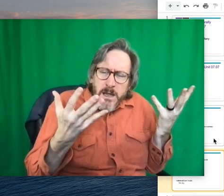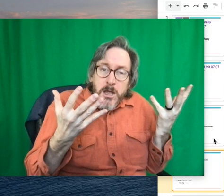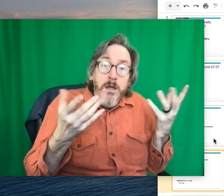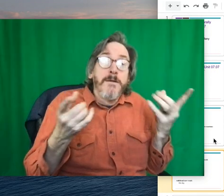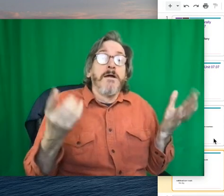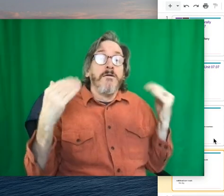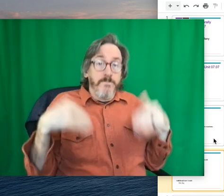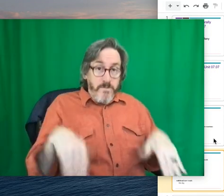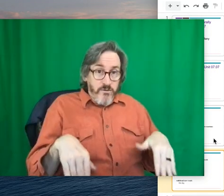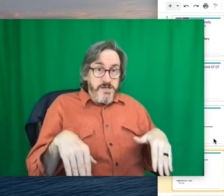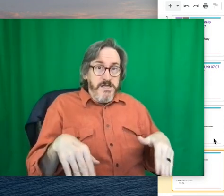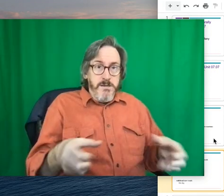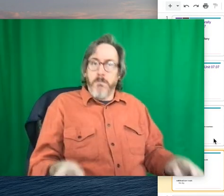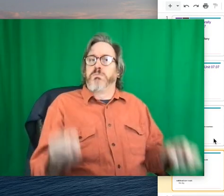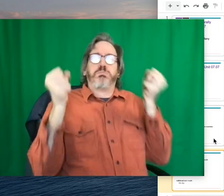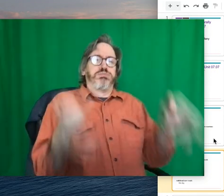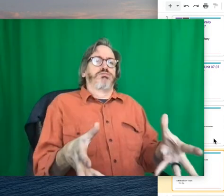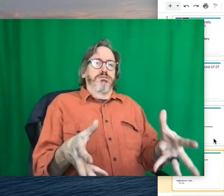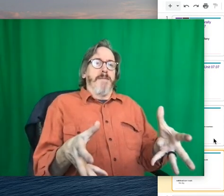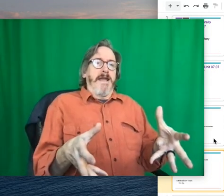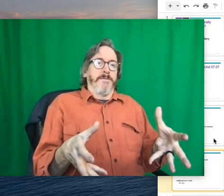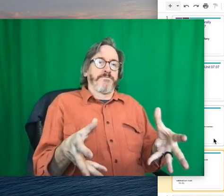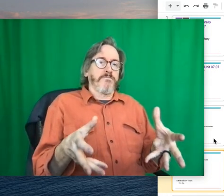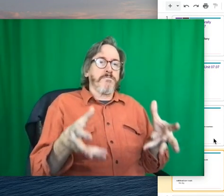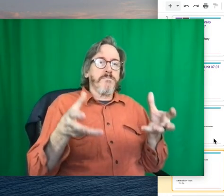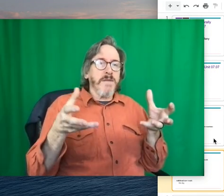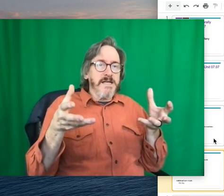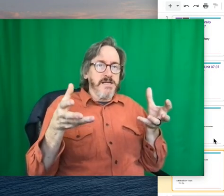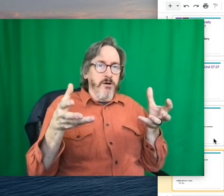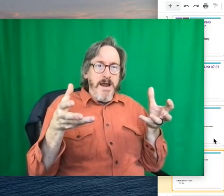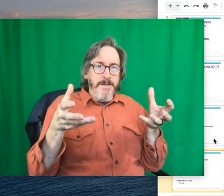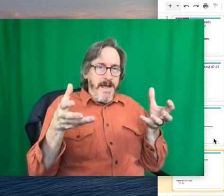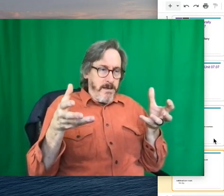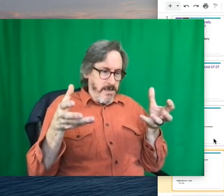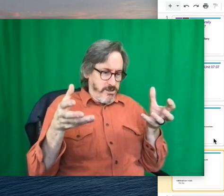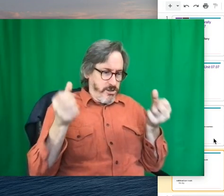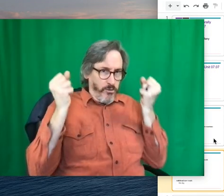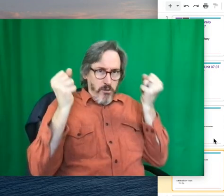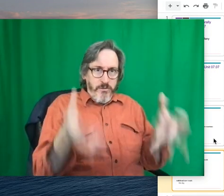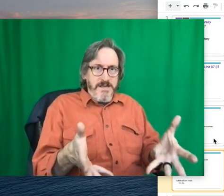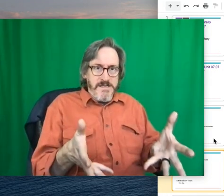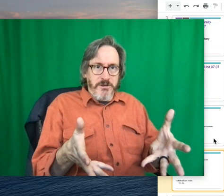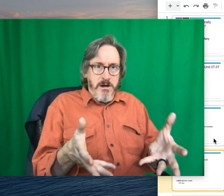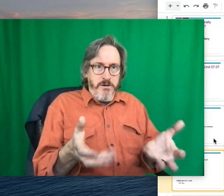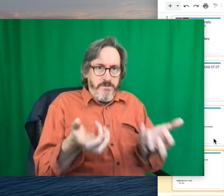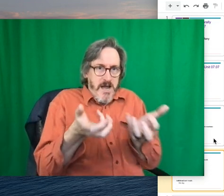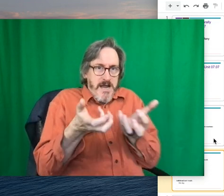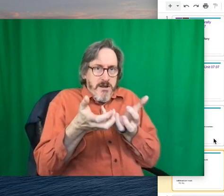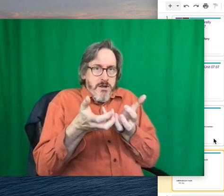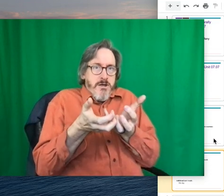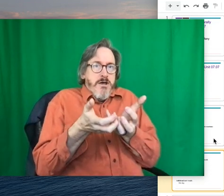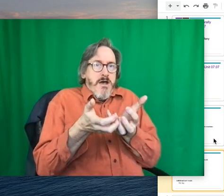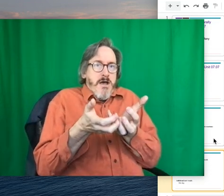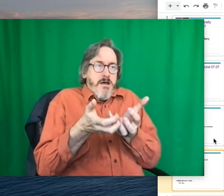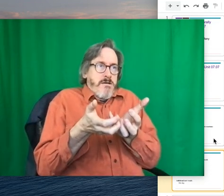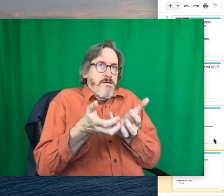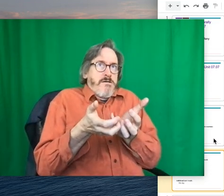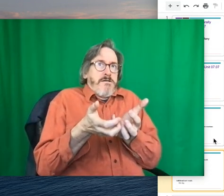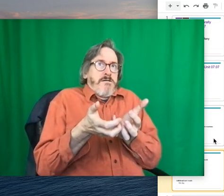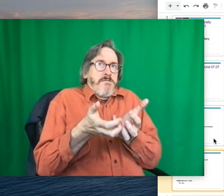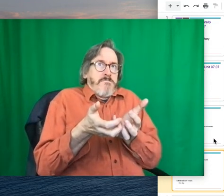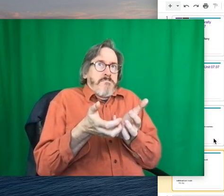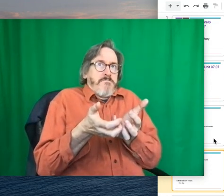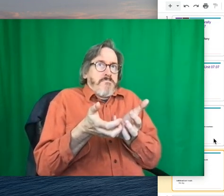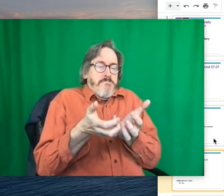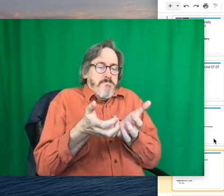How many? Versus many. It's a Rain Man. It's you throw things on the ground. You've got,